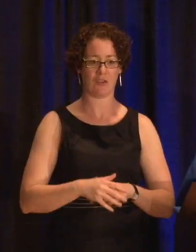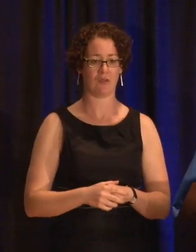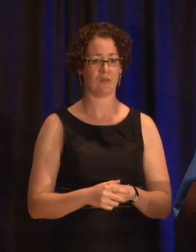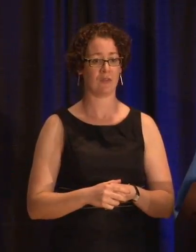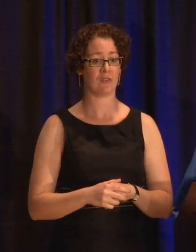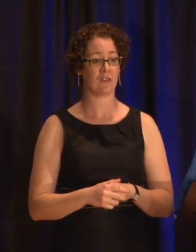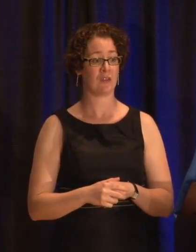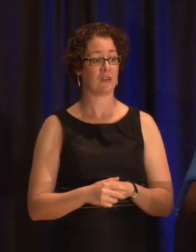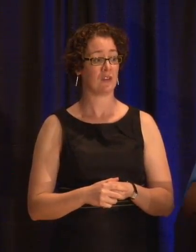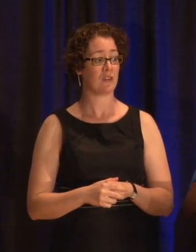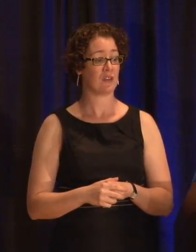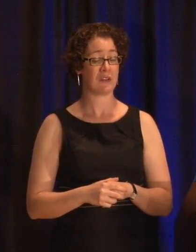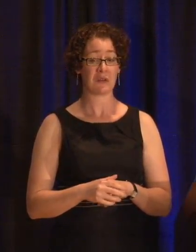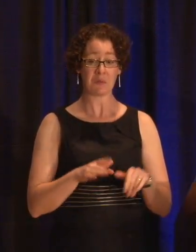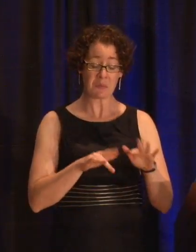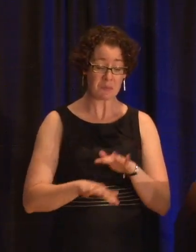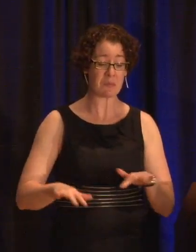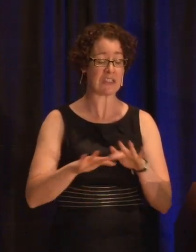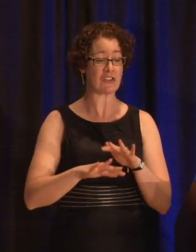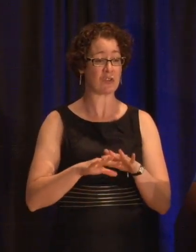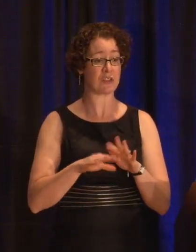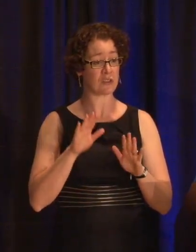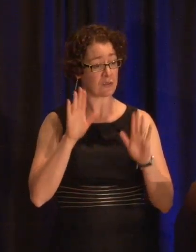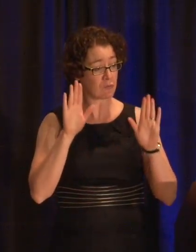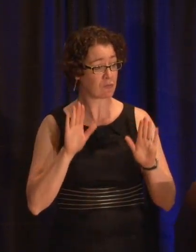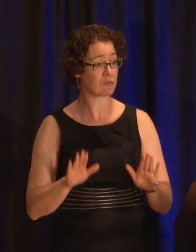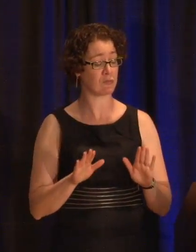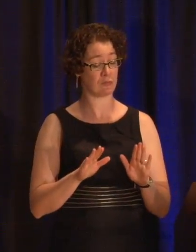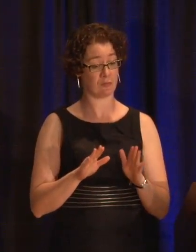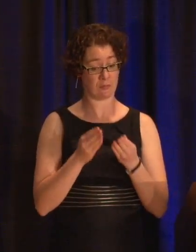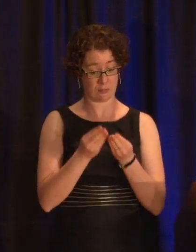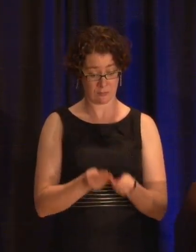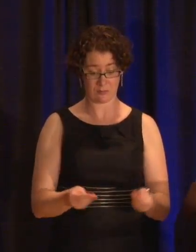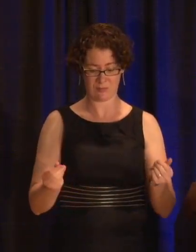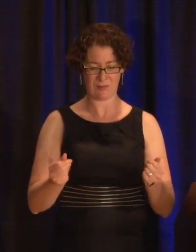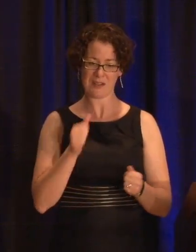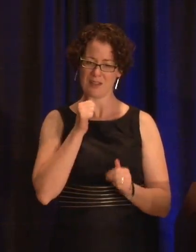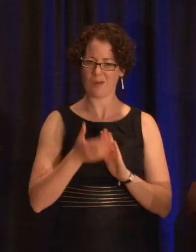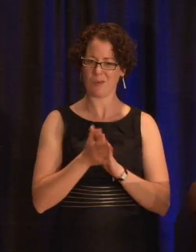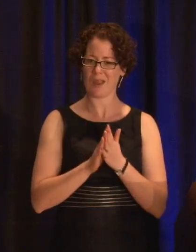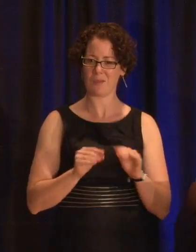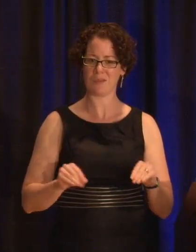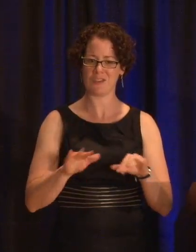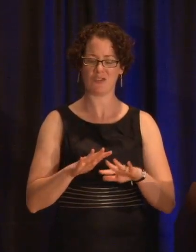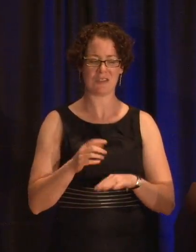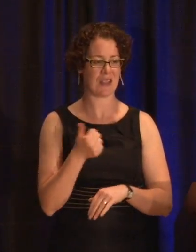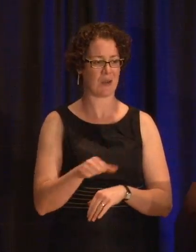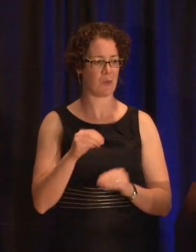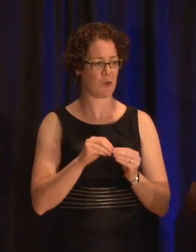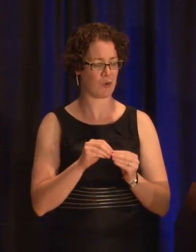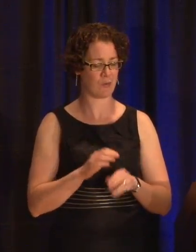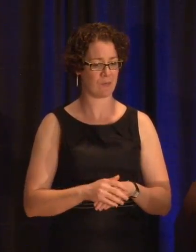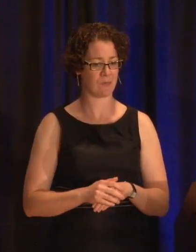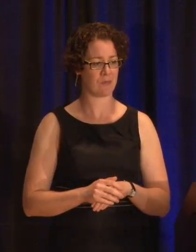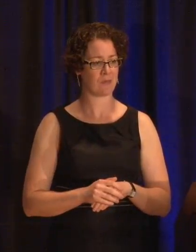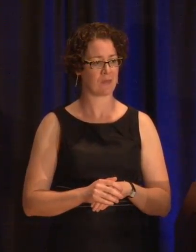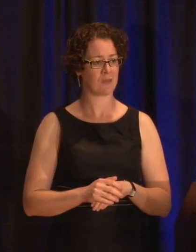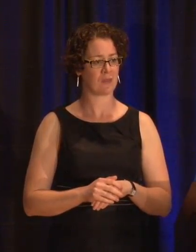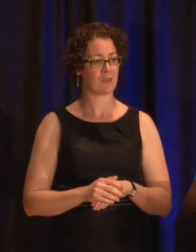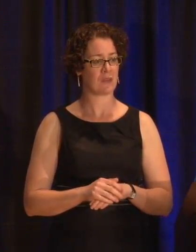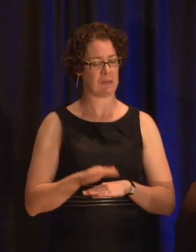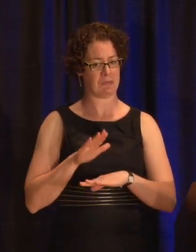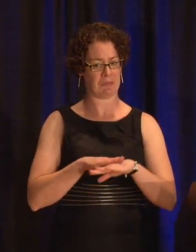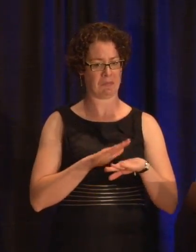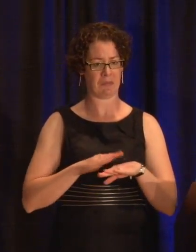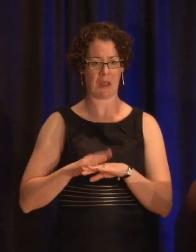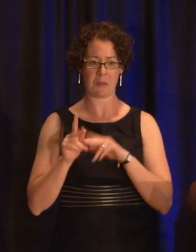glory of glorious mystery is to be solved, after which it ceases to be mystery. Be wary of those who speak of